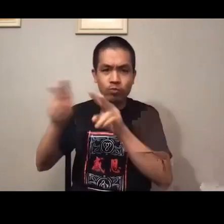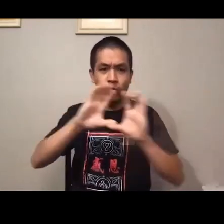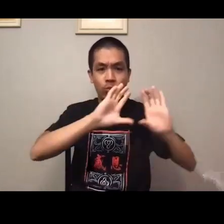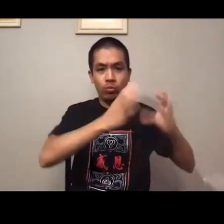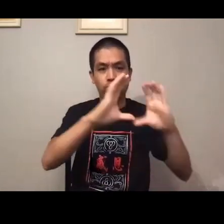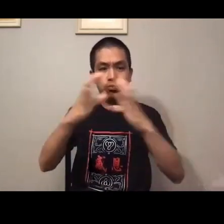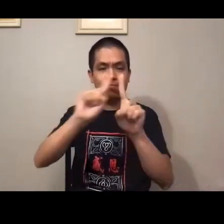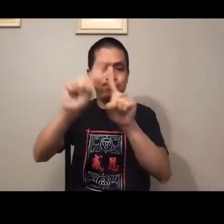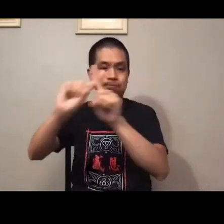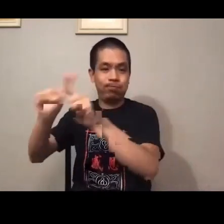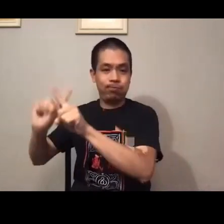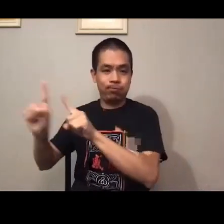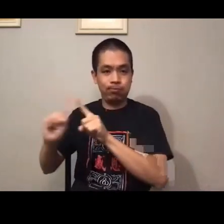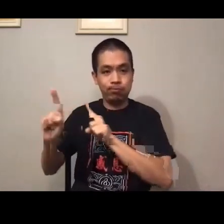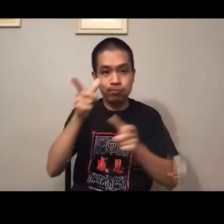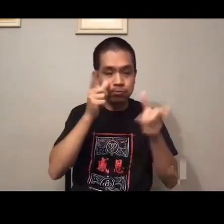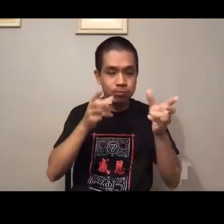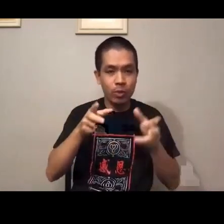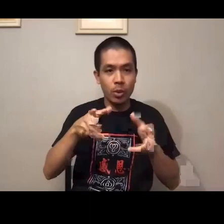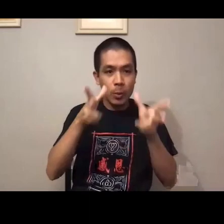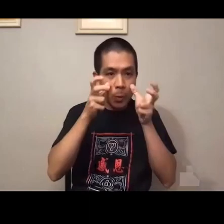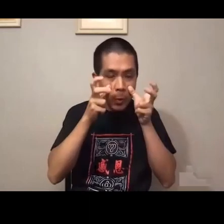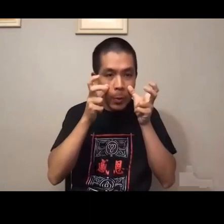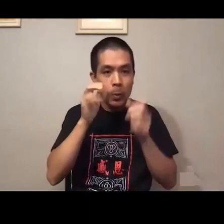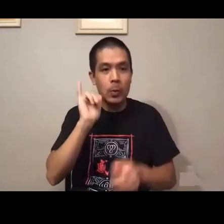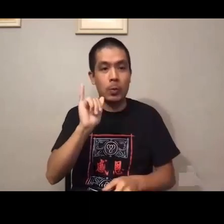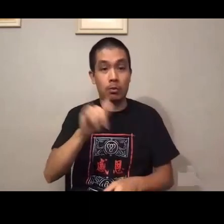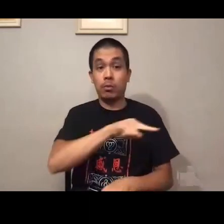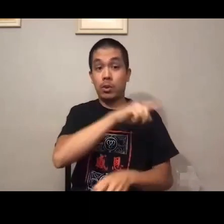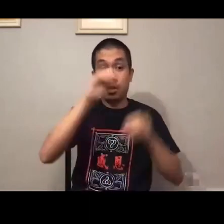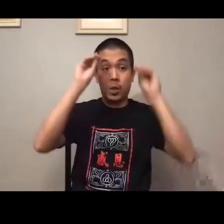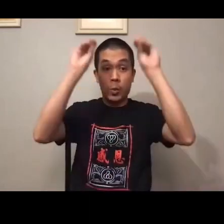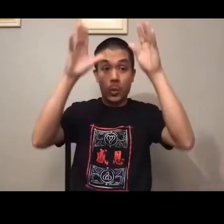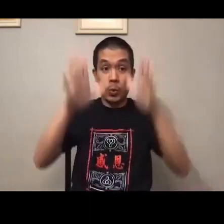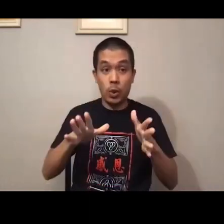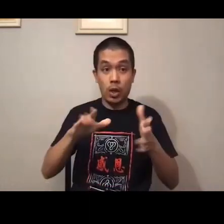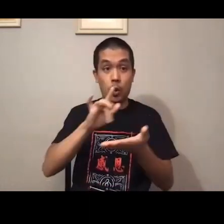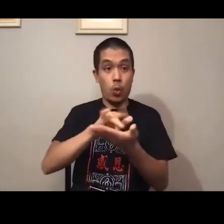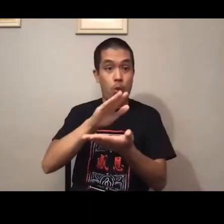and the high school as well. I have seen here different classes